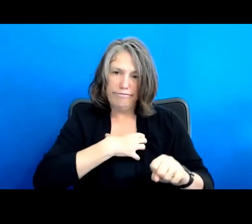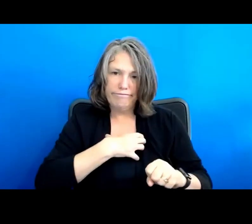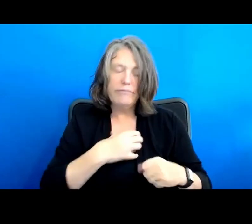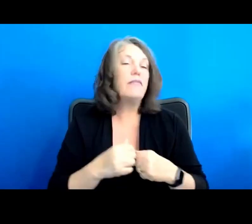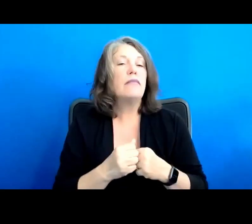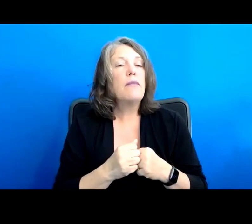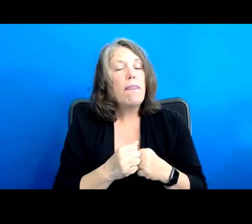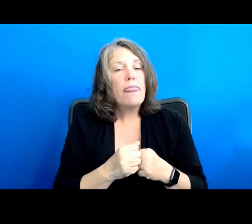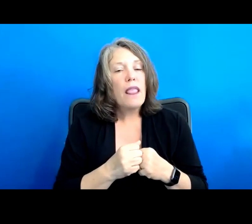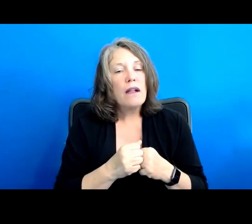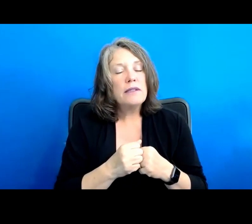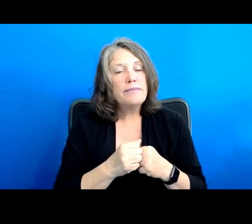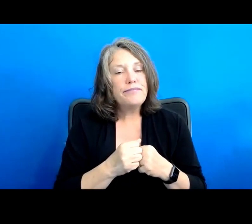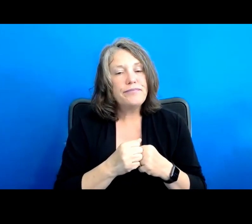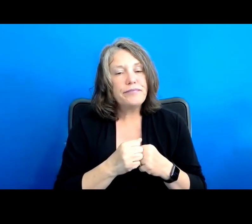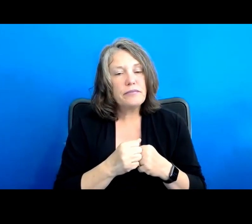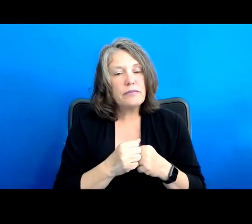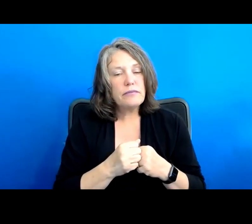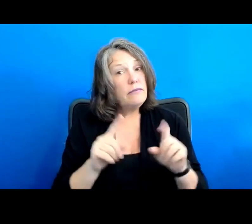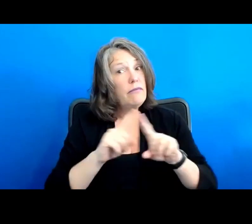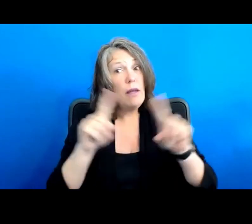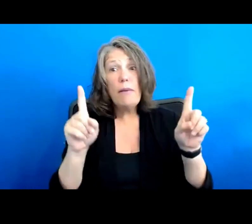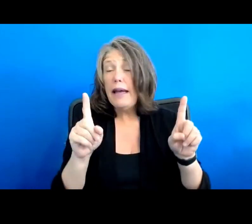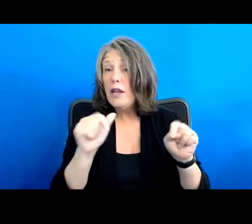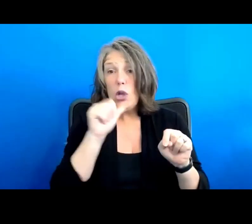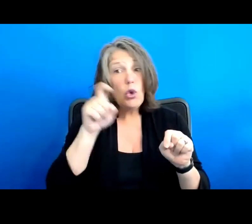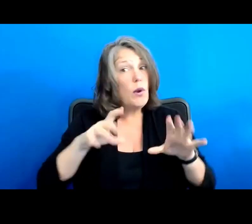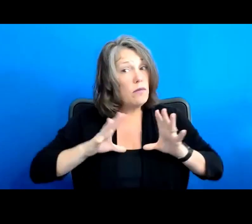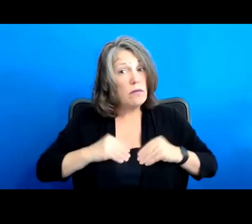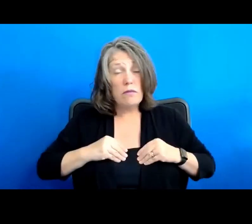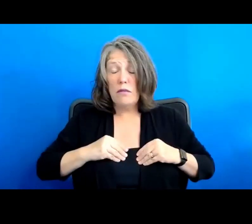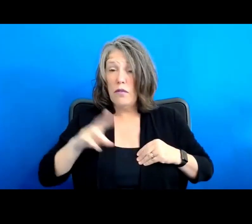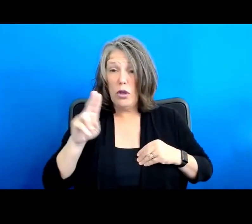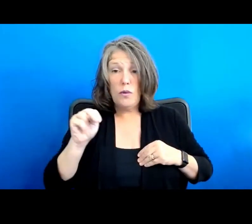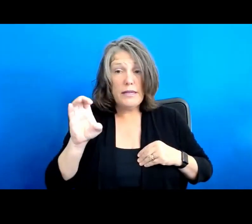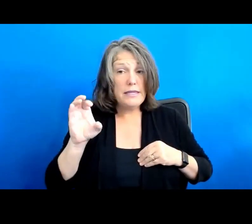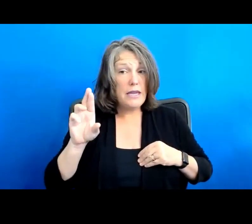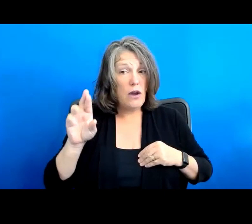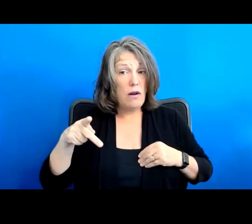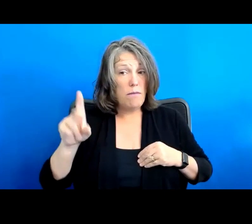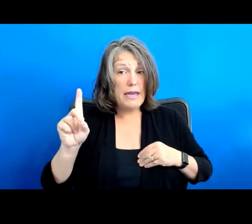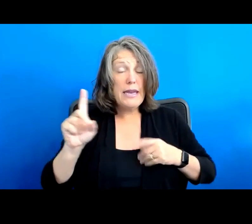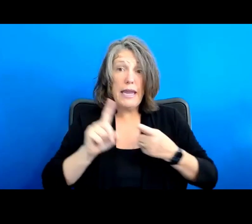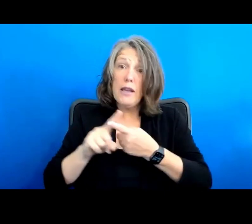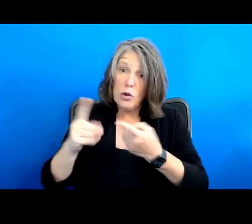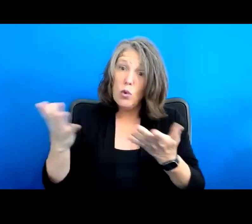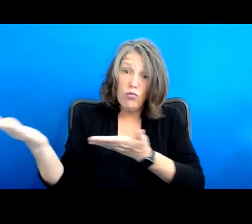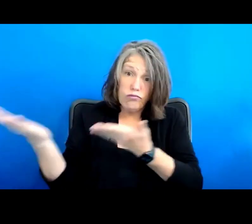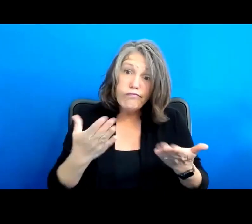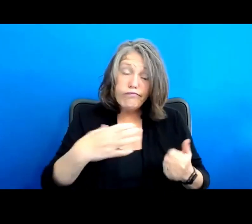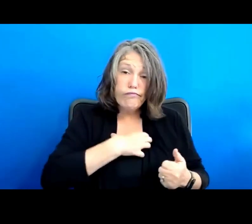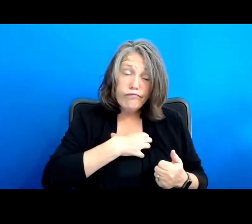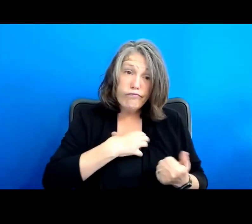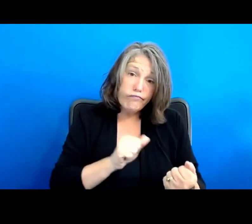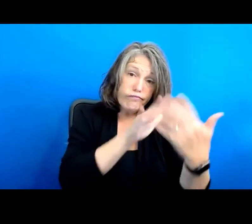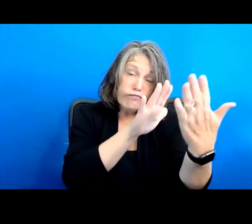But you do not have to have ratified the UN CRPD to actually bring a complaint before